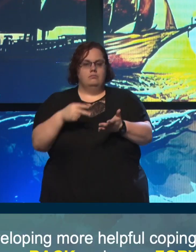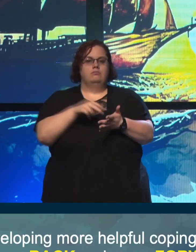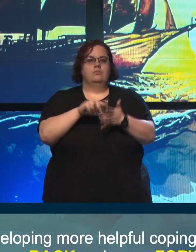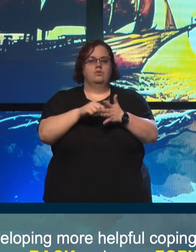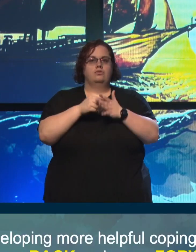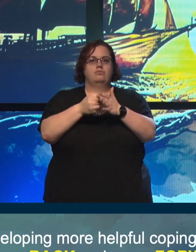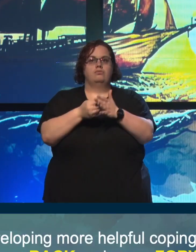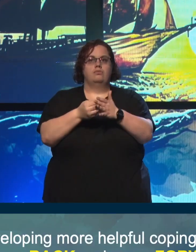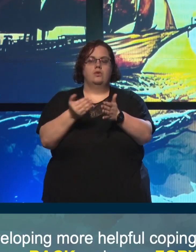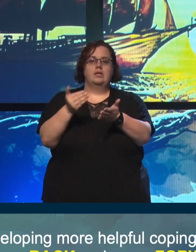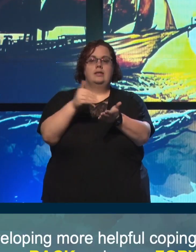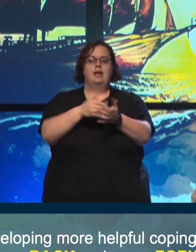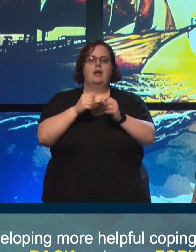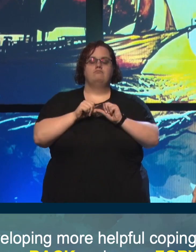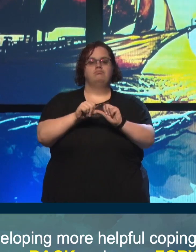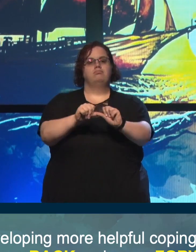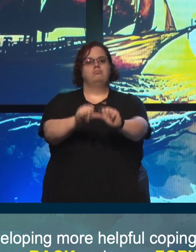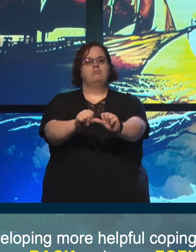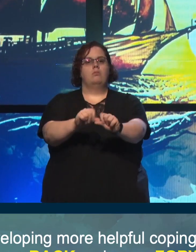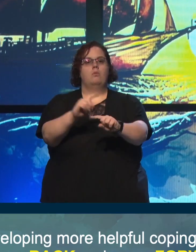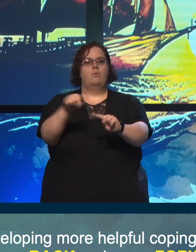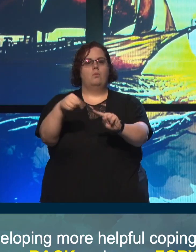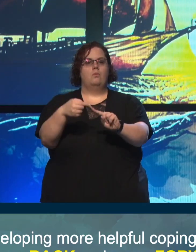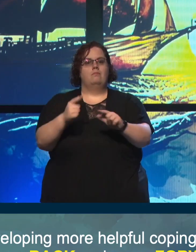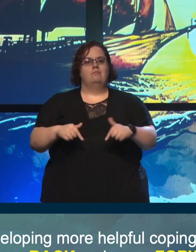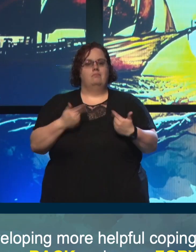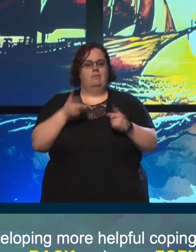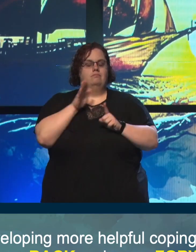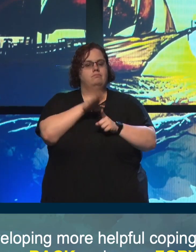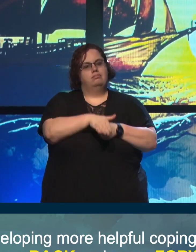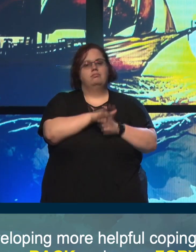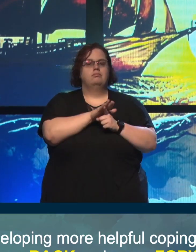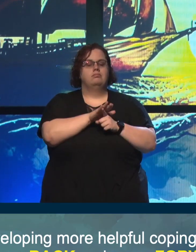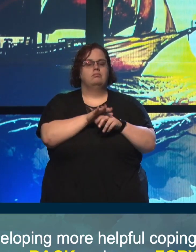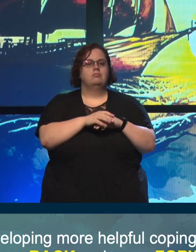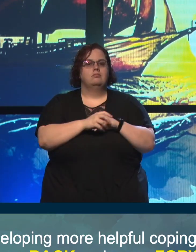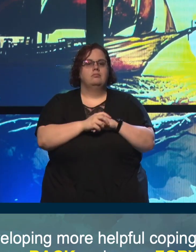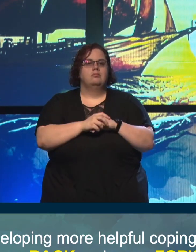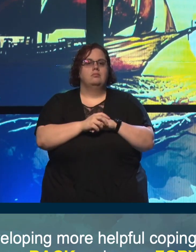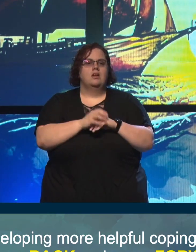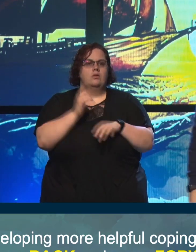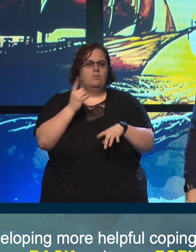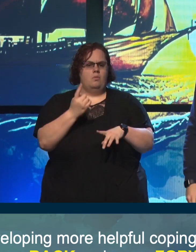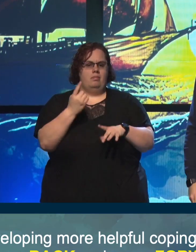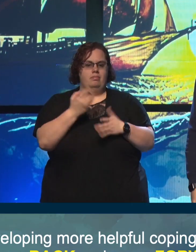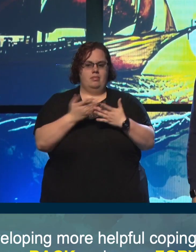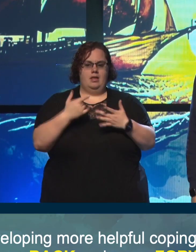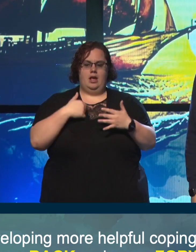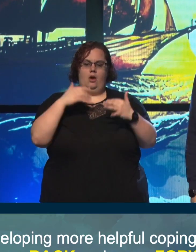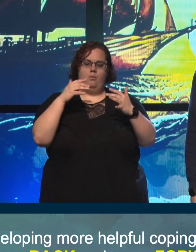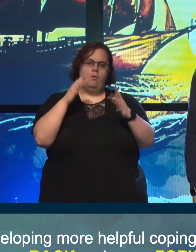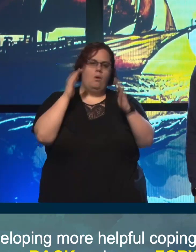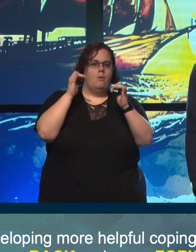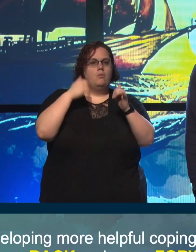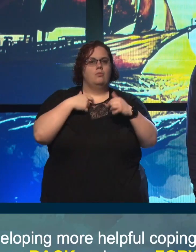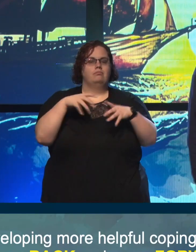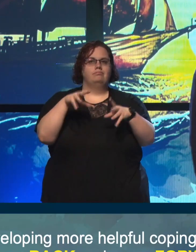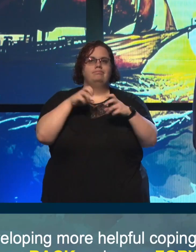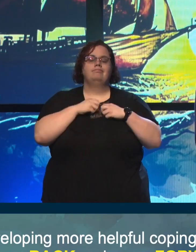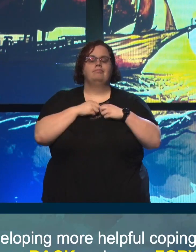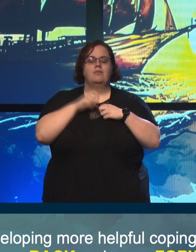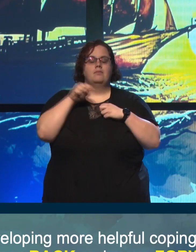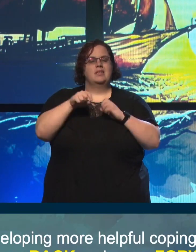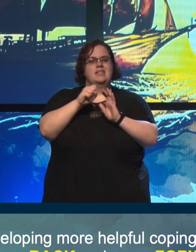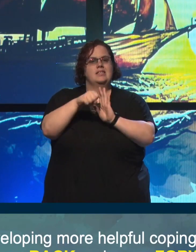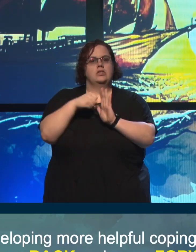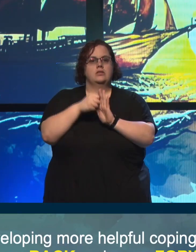move forward faster when life knocks us down. And if there's one thing about this series that I hope we get, is that life will knock you down. I